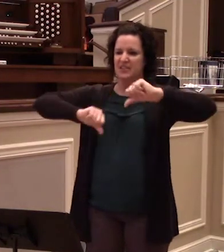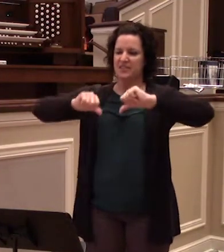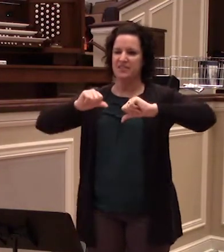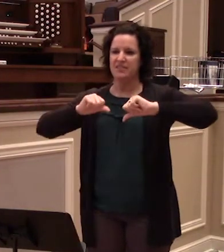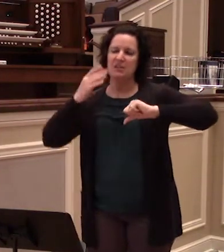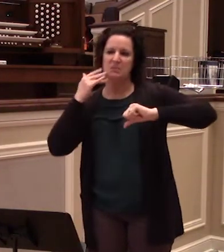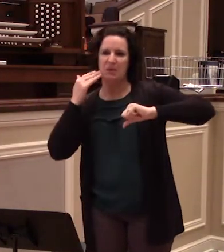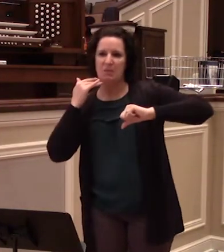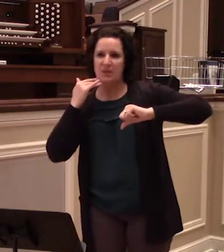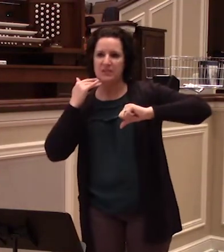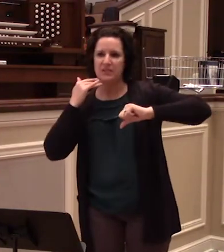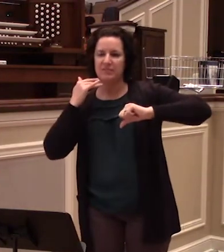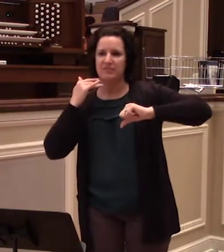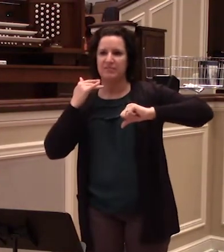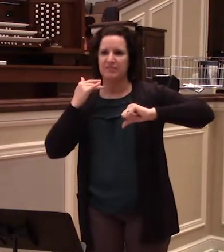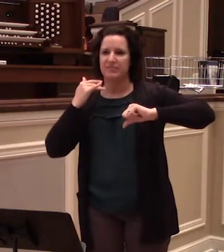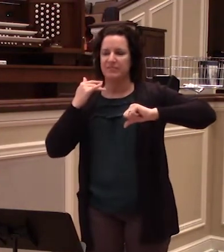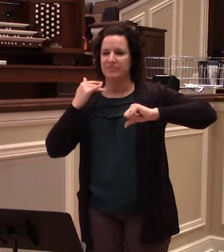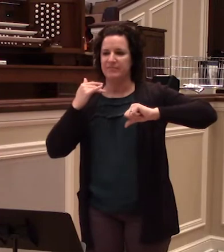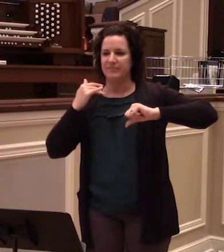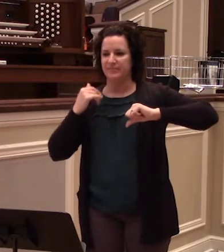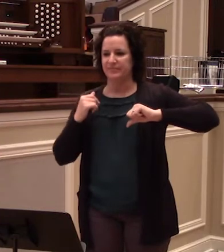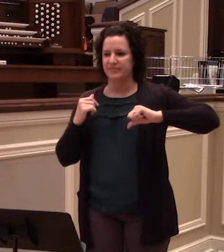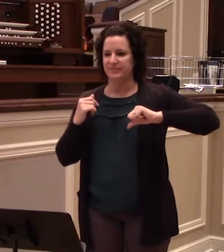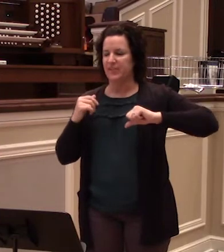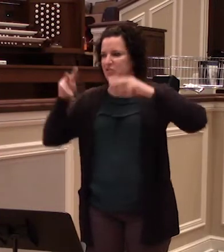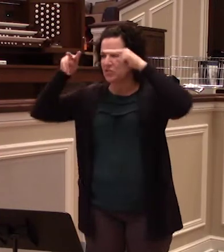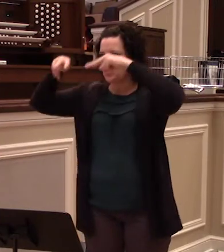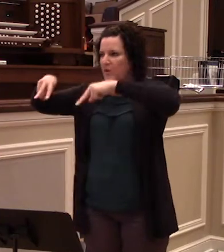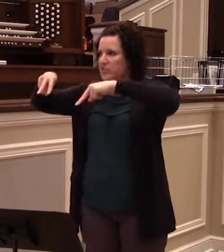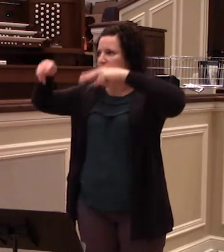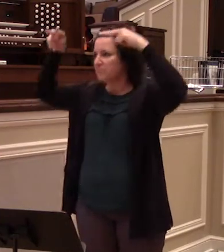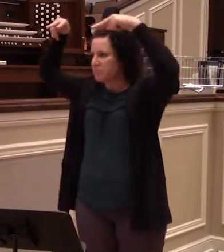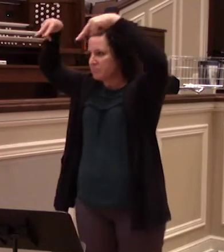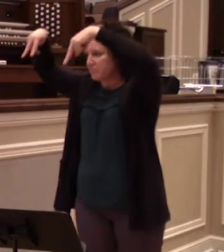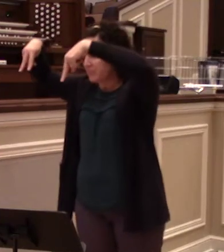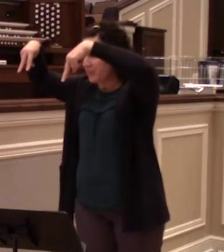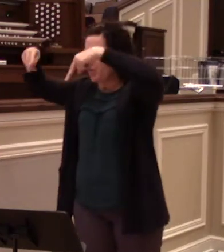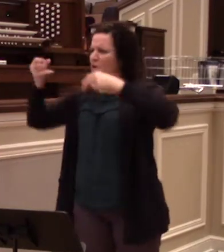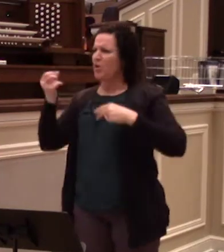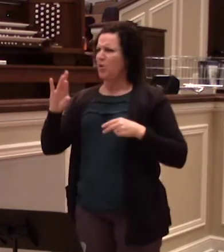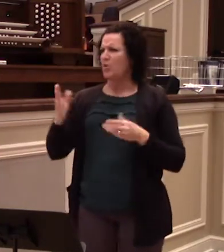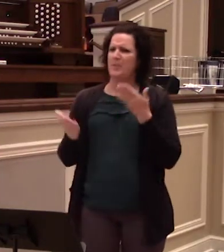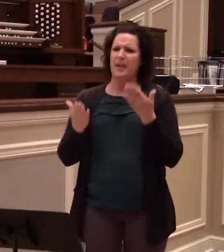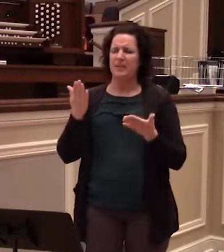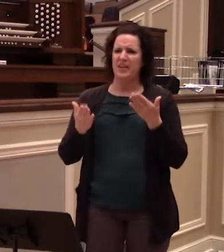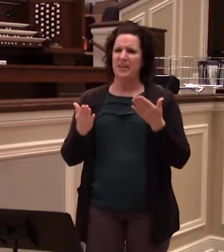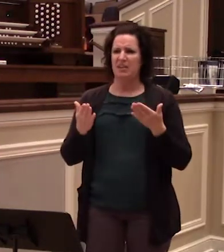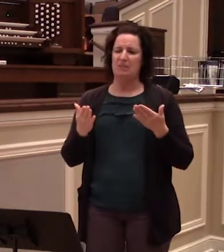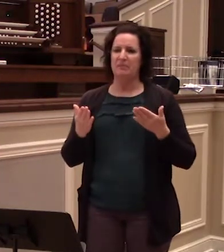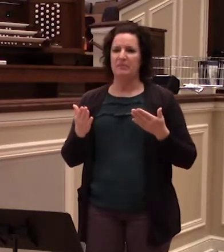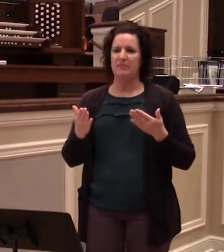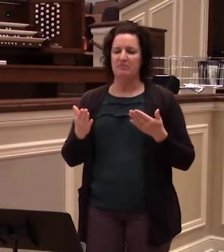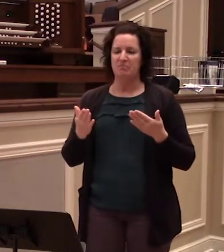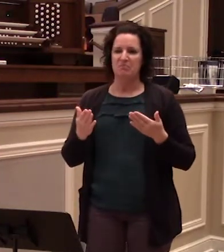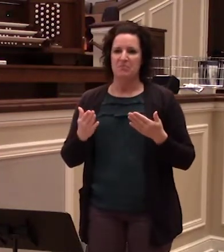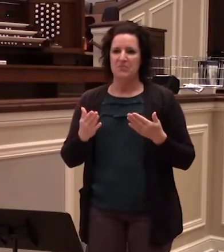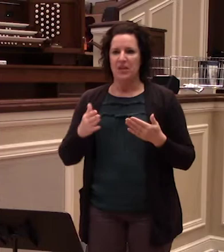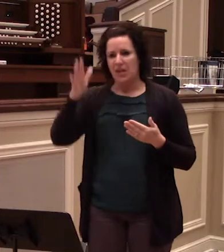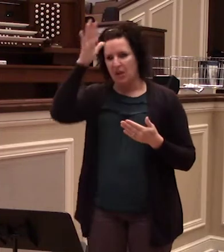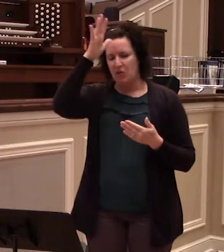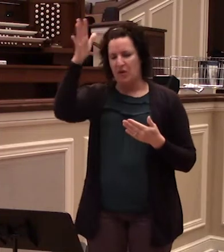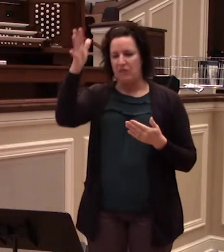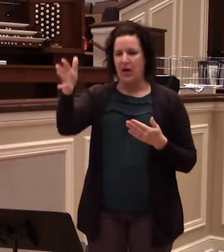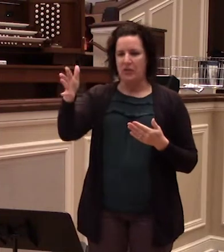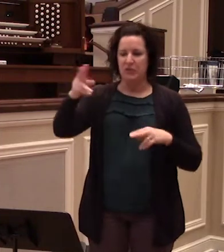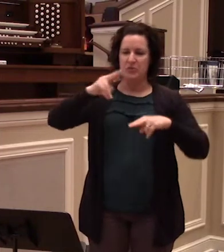farm. He's just watching from afar. Or the indulgent grandfather, sort of this white-bearded figure up in the